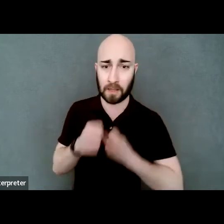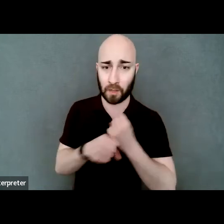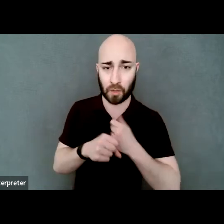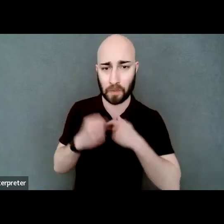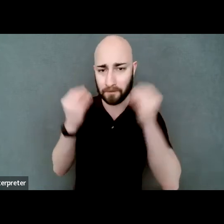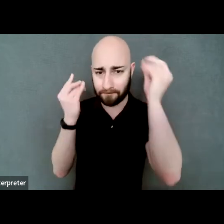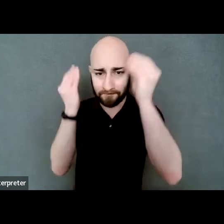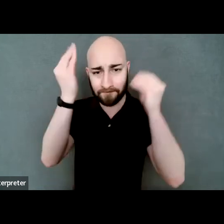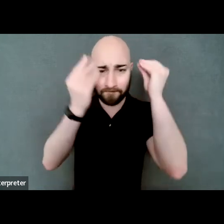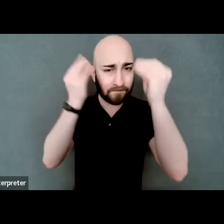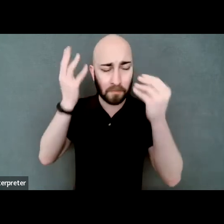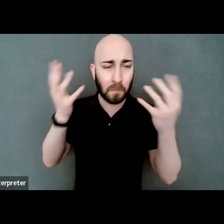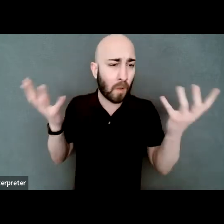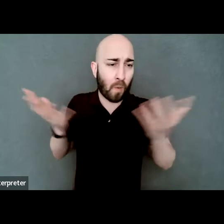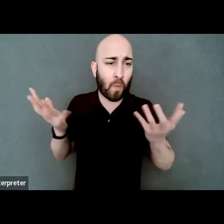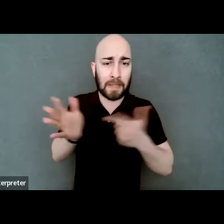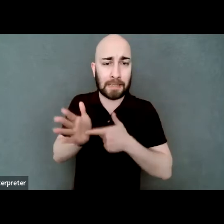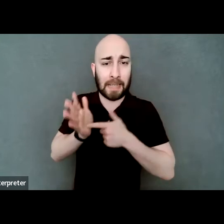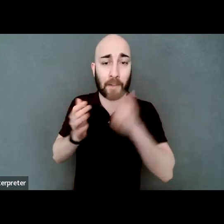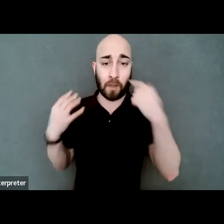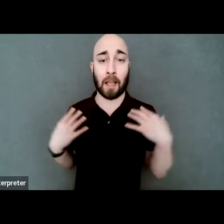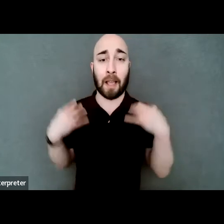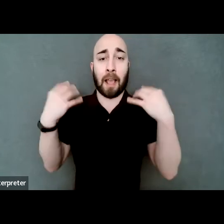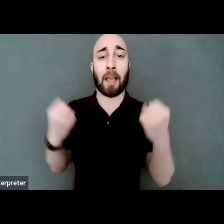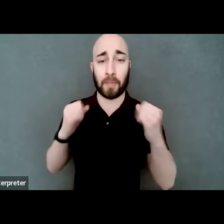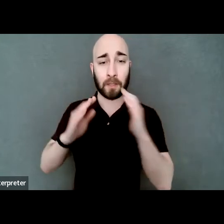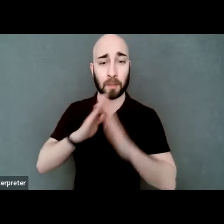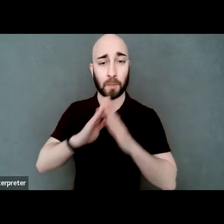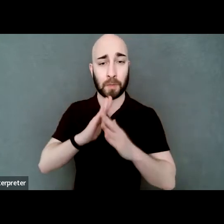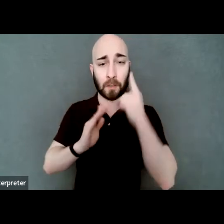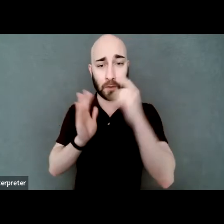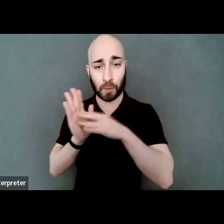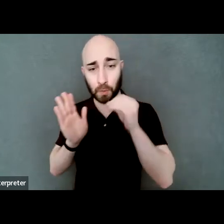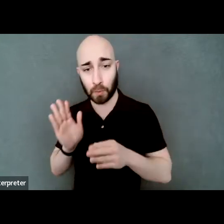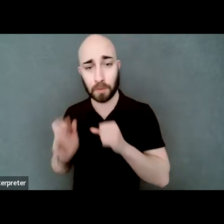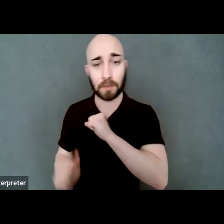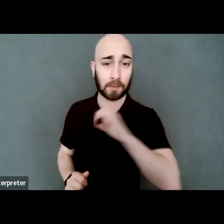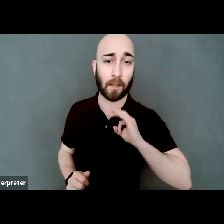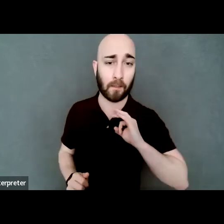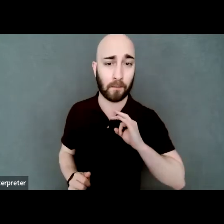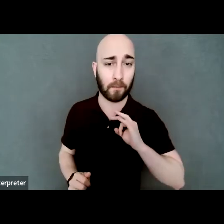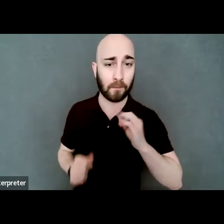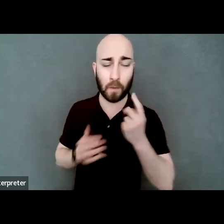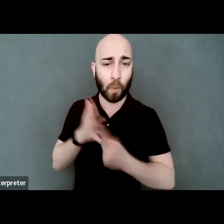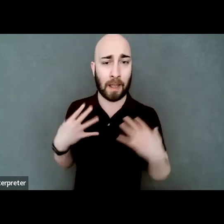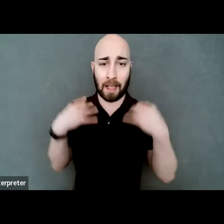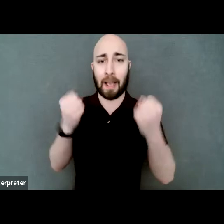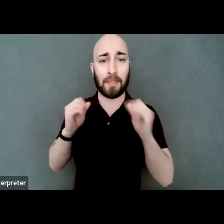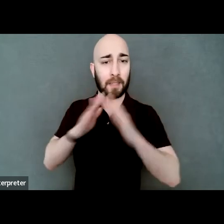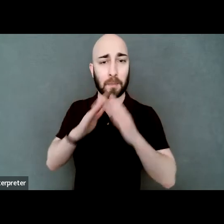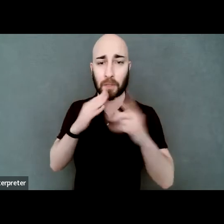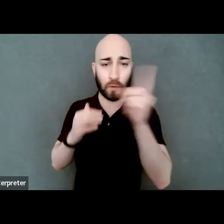what does it take to make a healthy community for students and staff? And we pulled on the